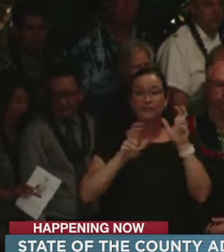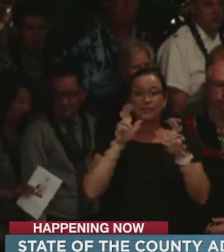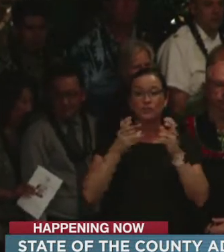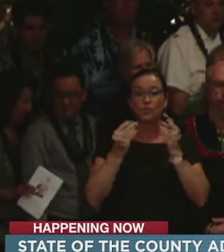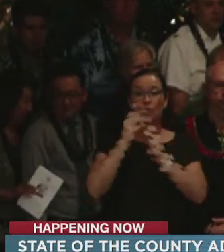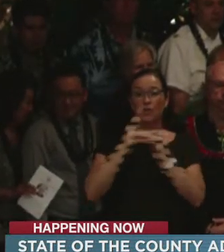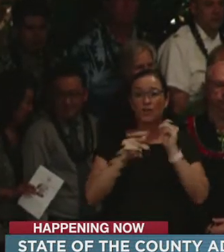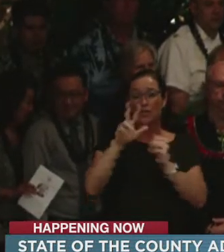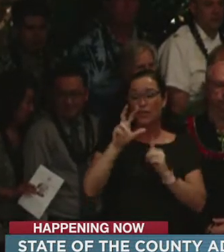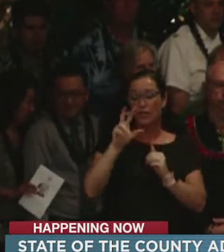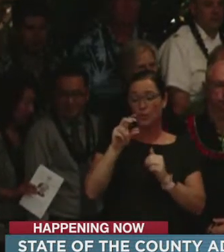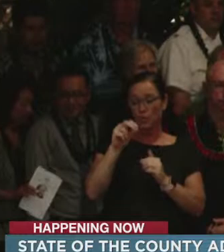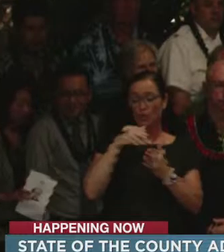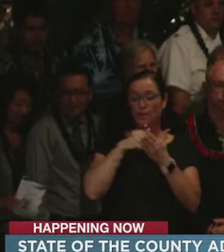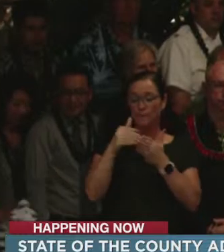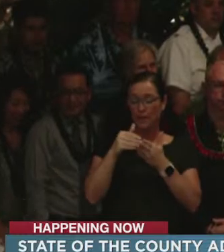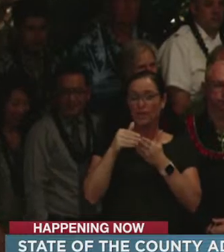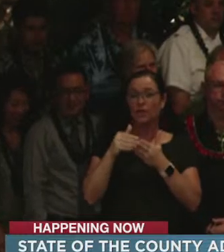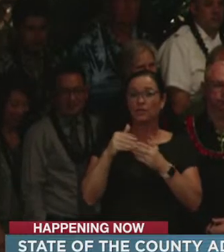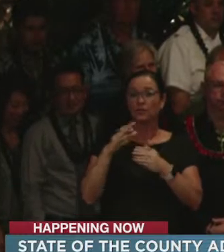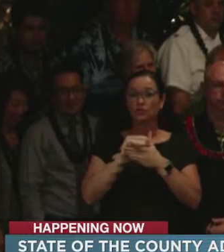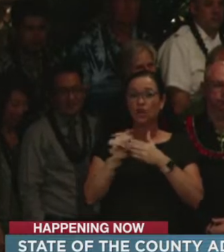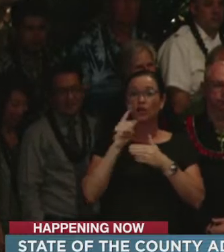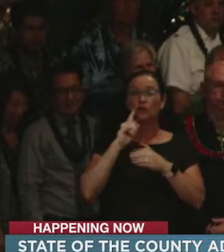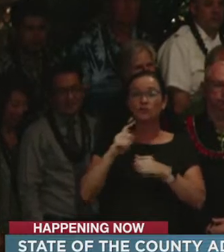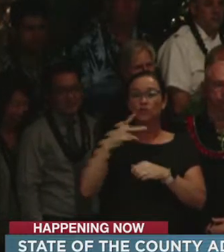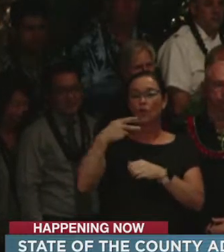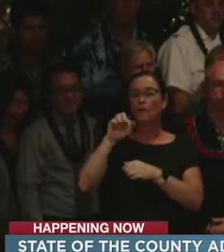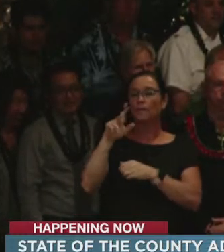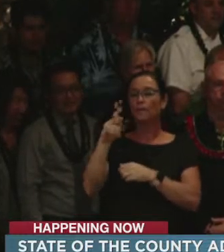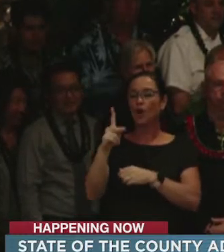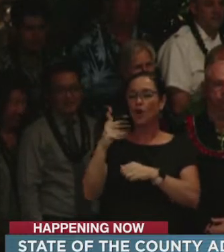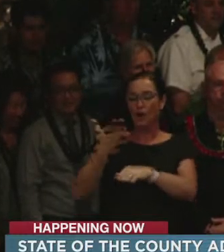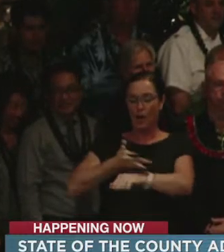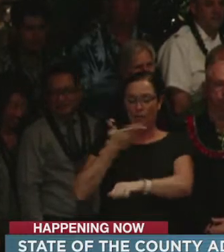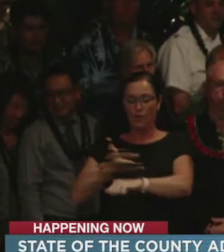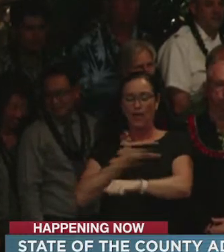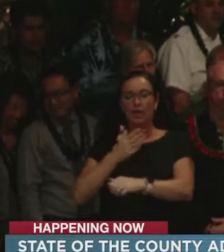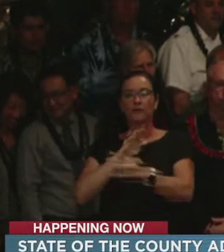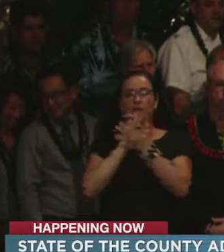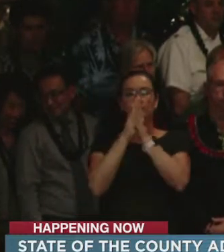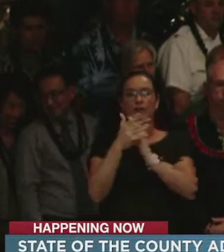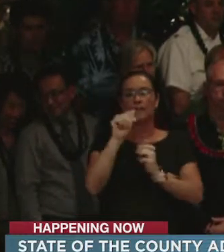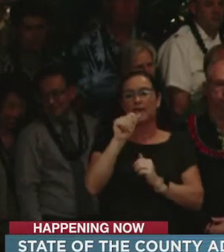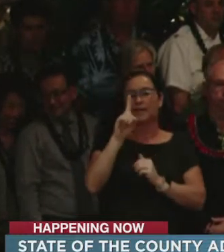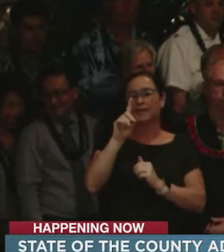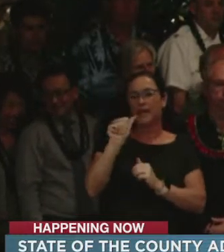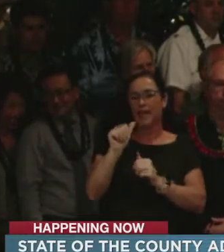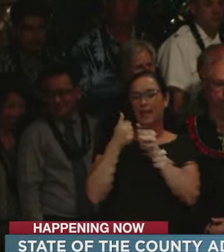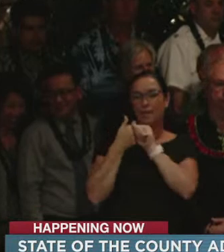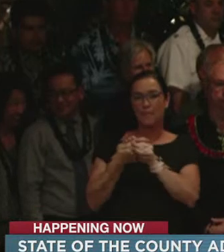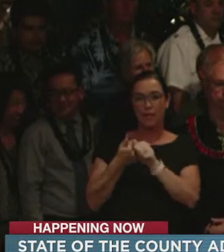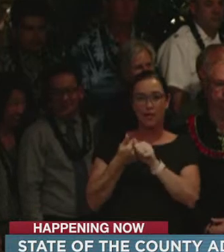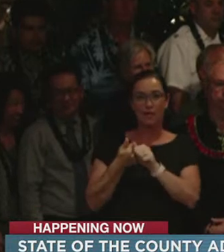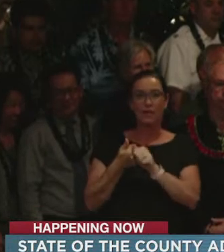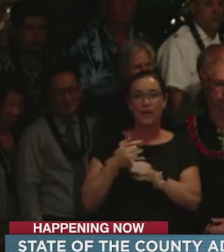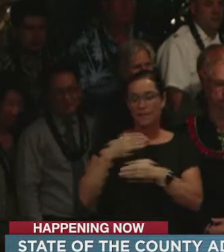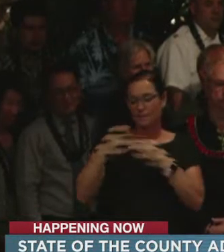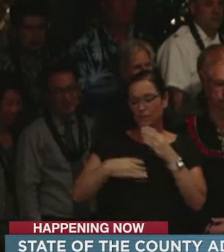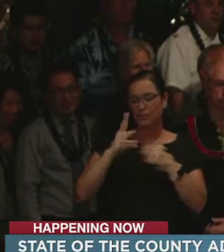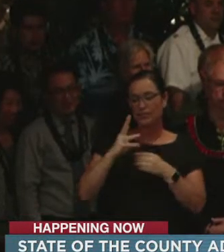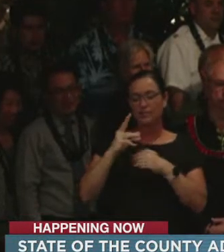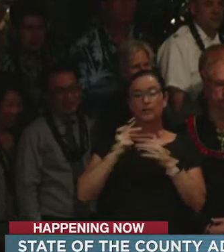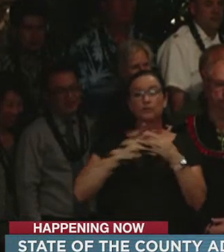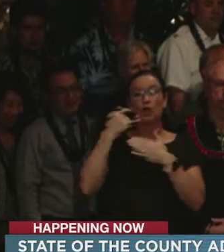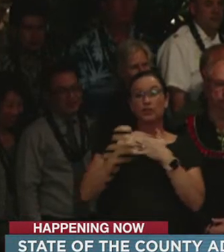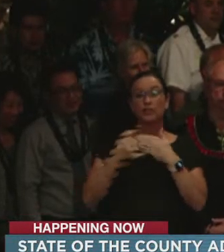million into park upgrades to make them ADA compliant, completing 6 projects in the last year alone.